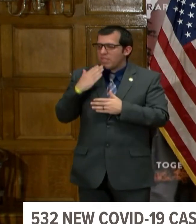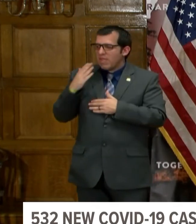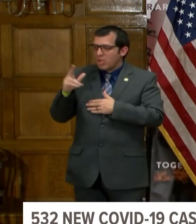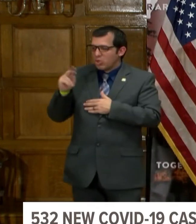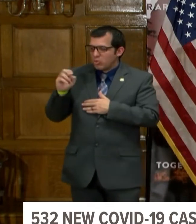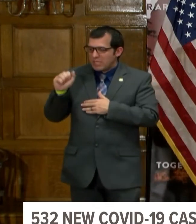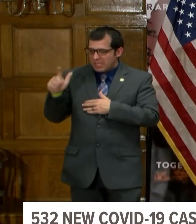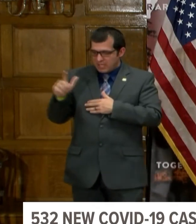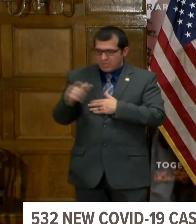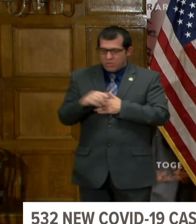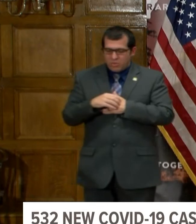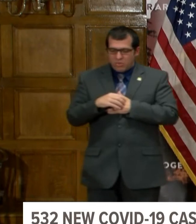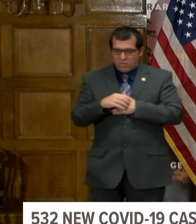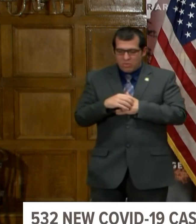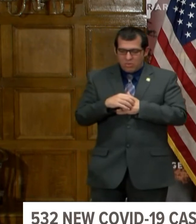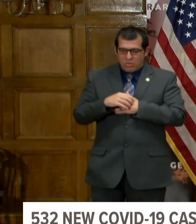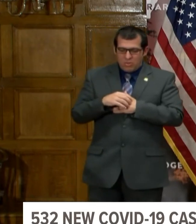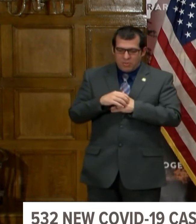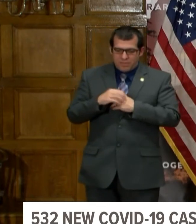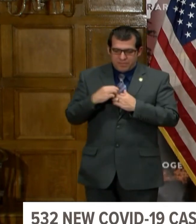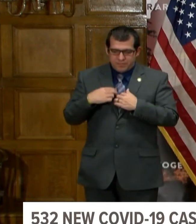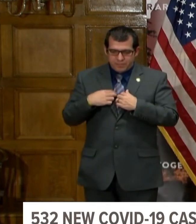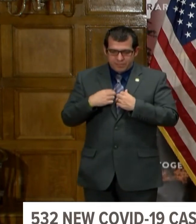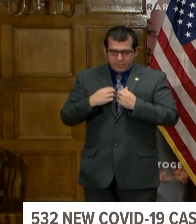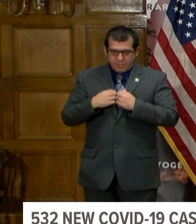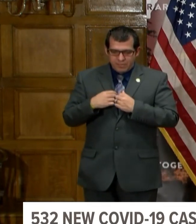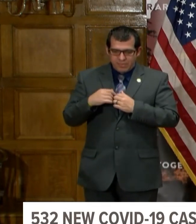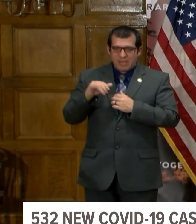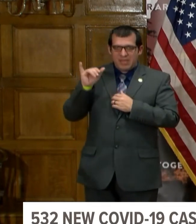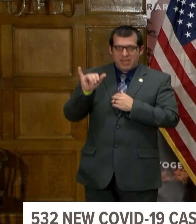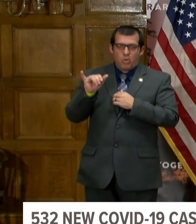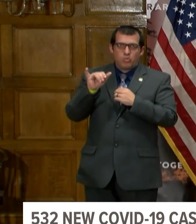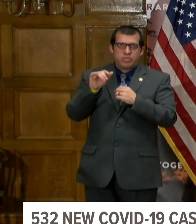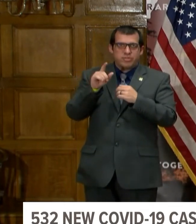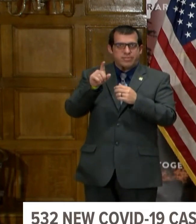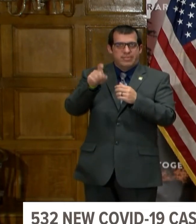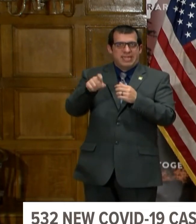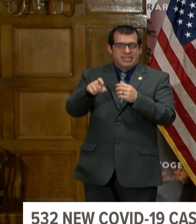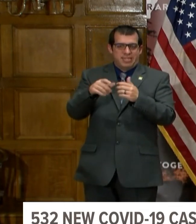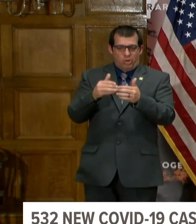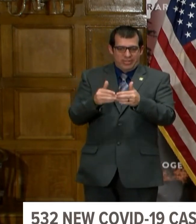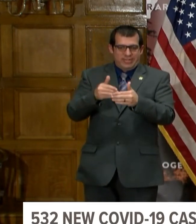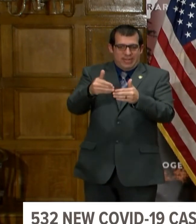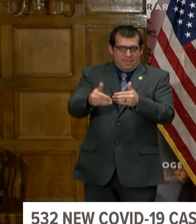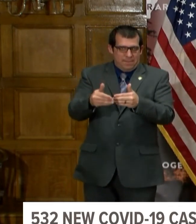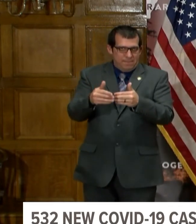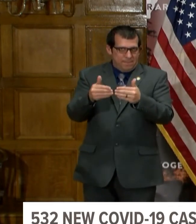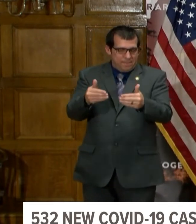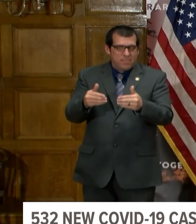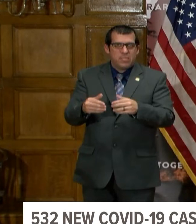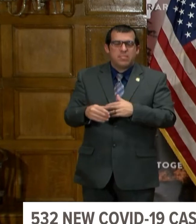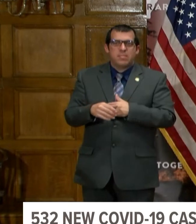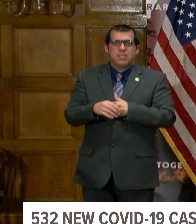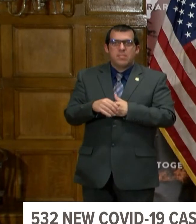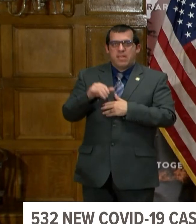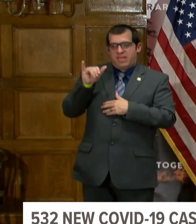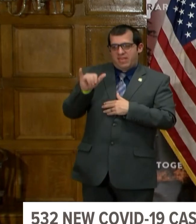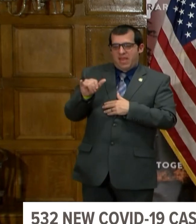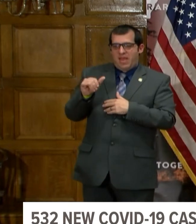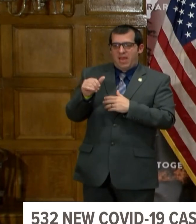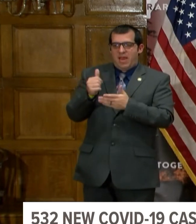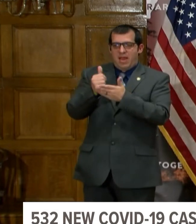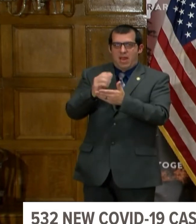And that was a necessary step, but that puts our fund